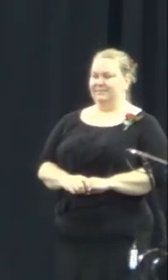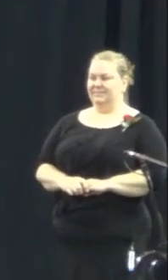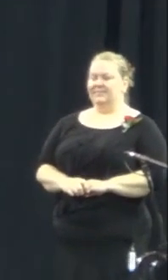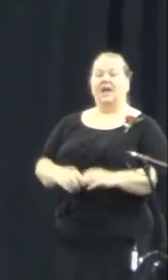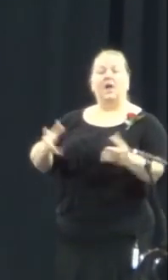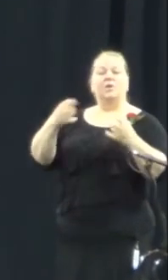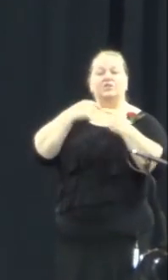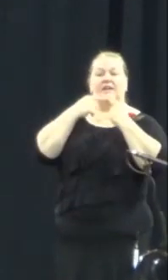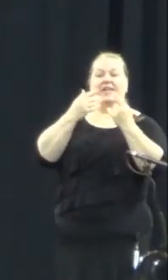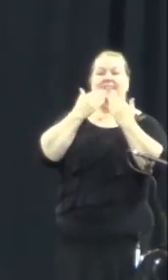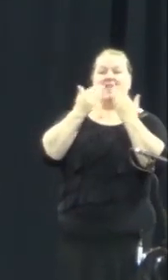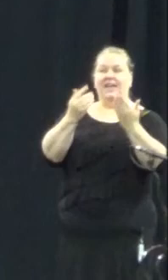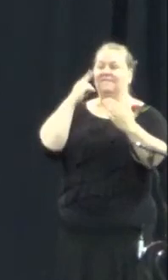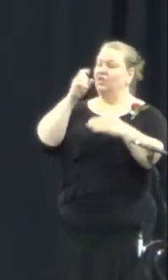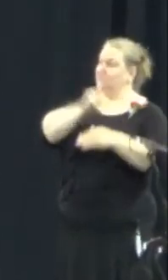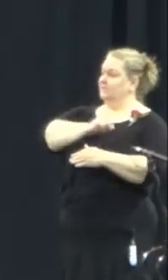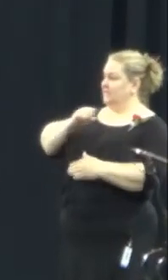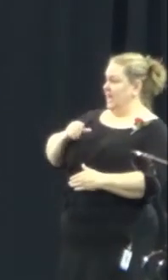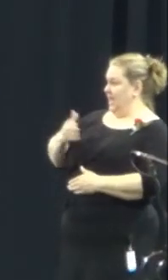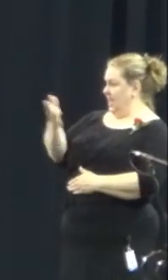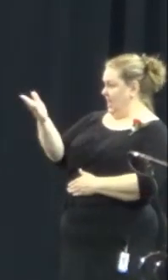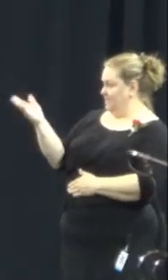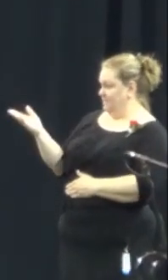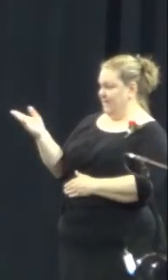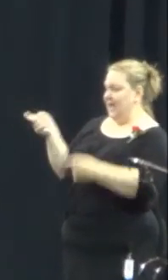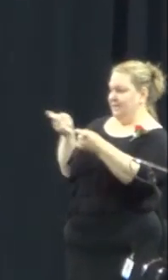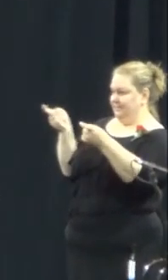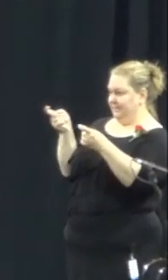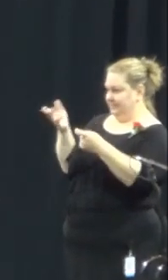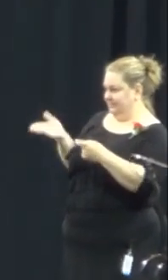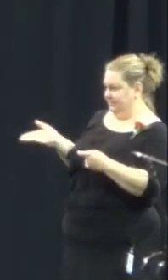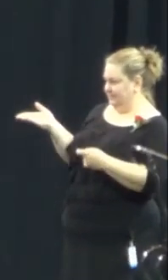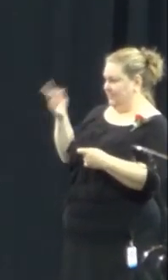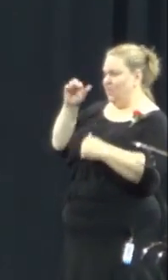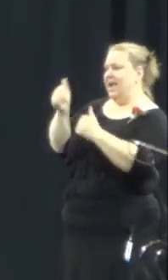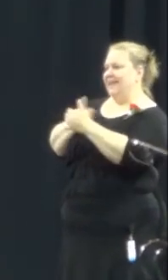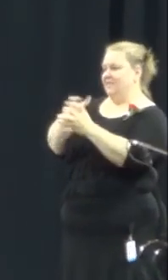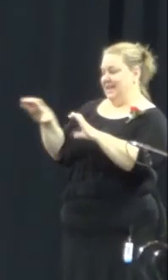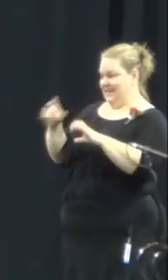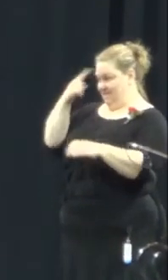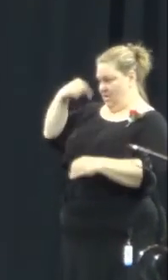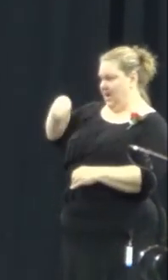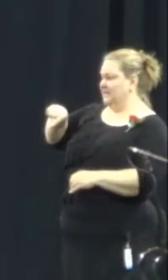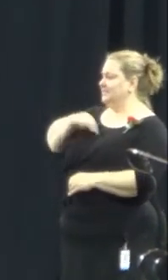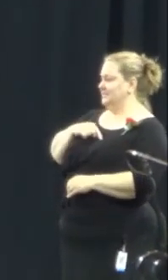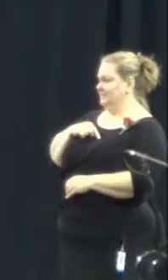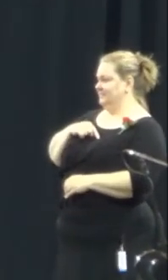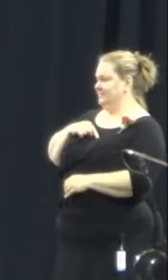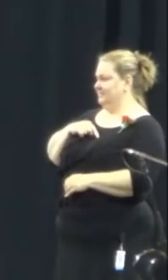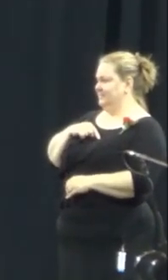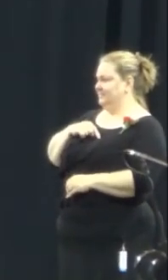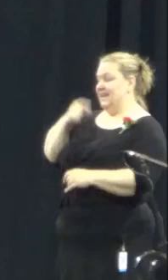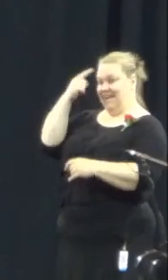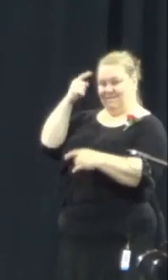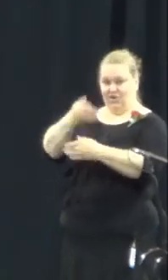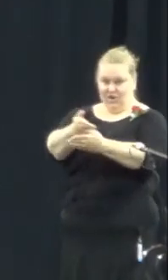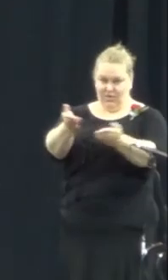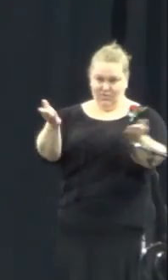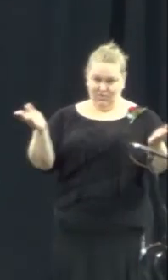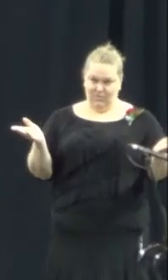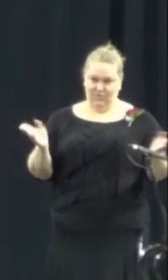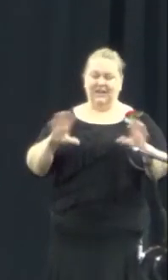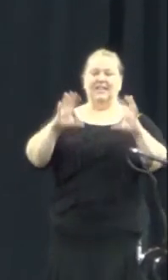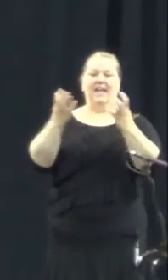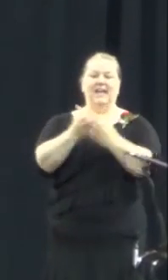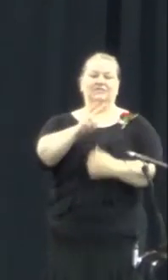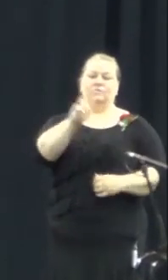I want to say thank you to all the staff members and administration for everything they have done for us. And for you,